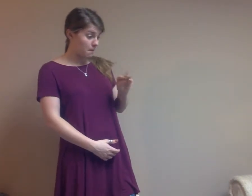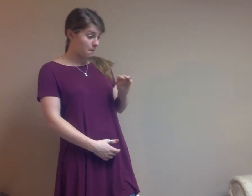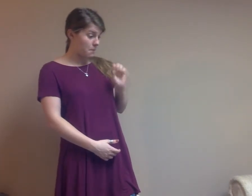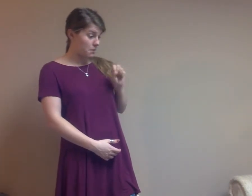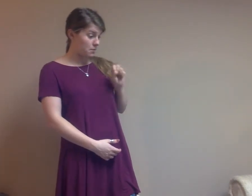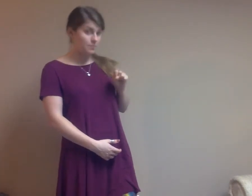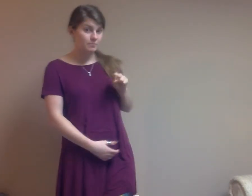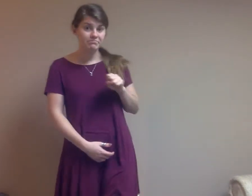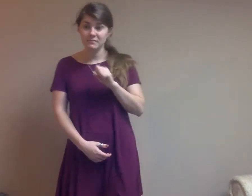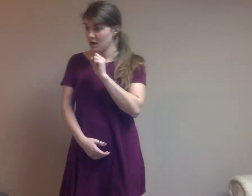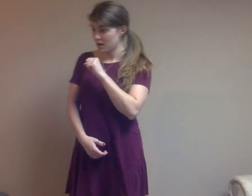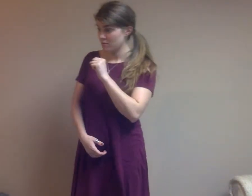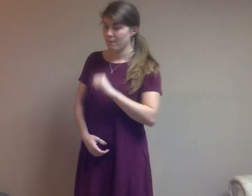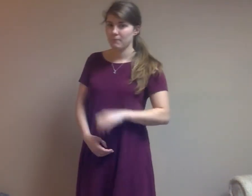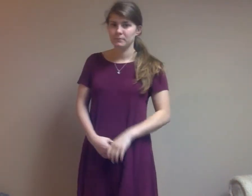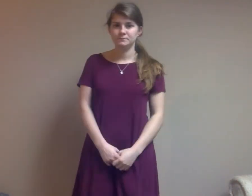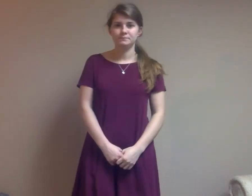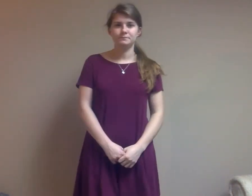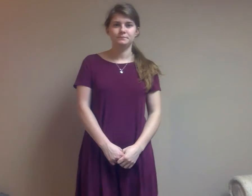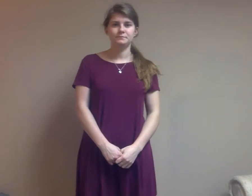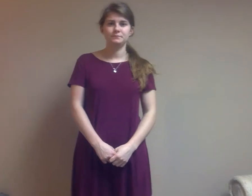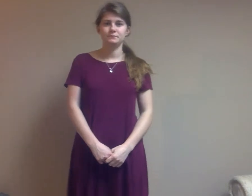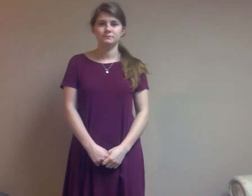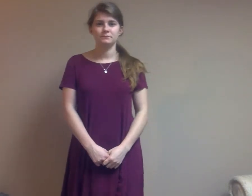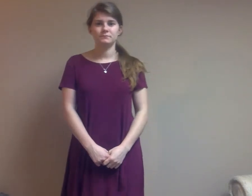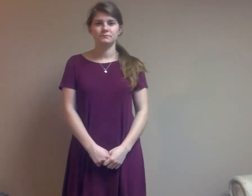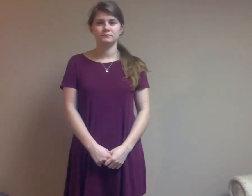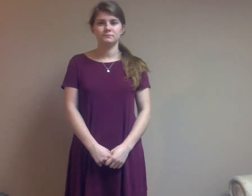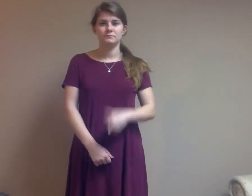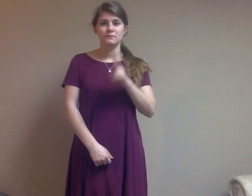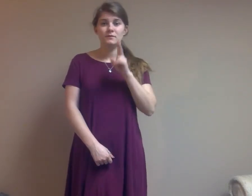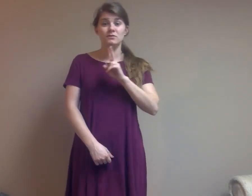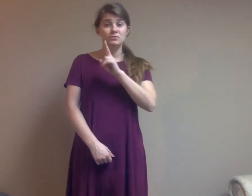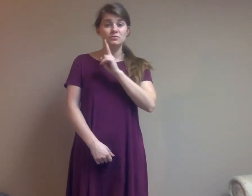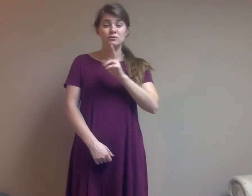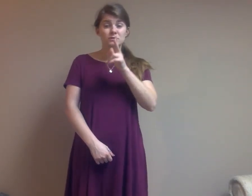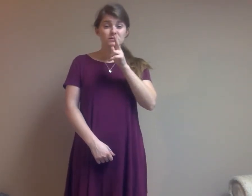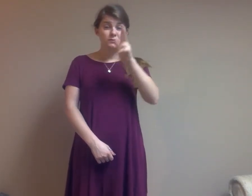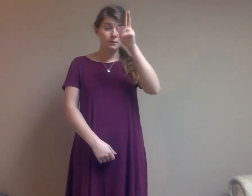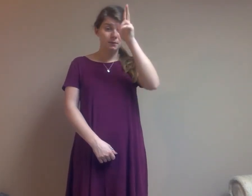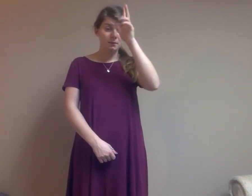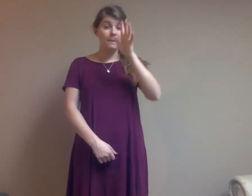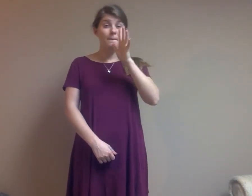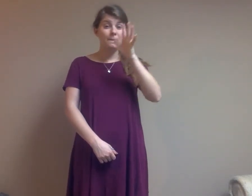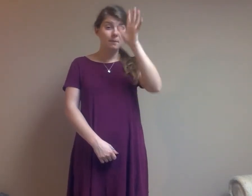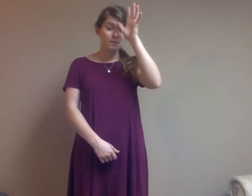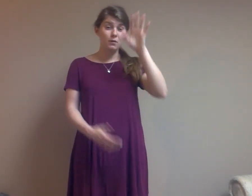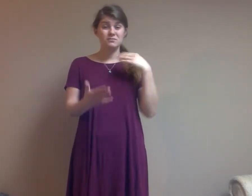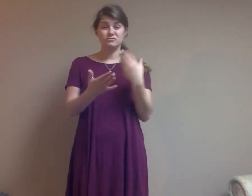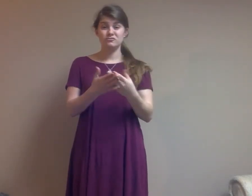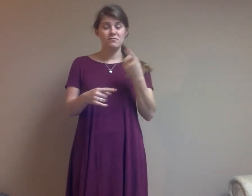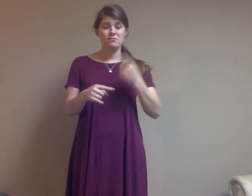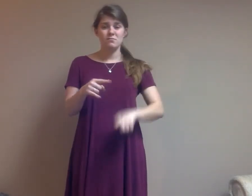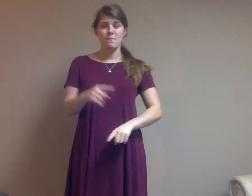you. The twins' parents also can't make it. Right, come on then. Bring Basil. Nice to see you, Simone.